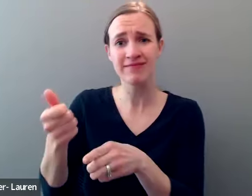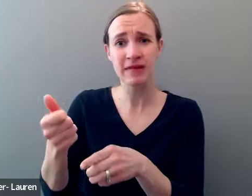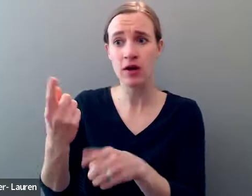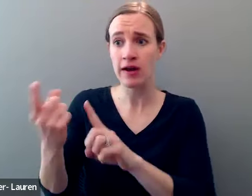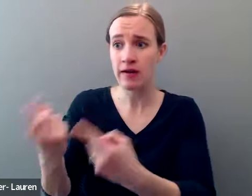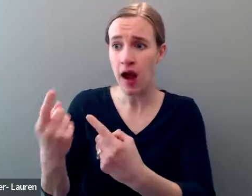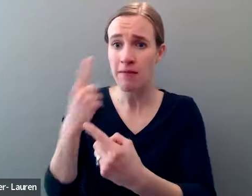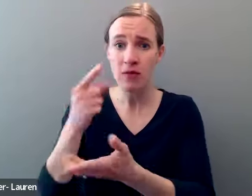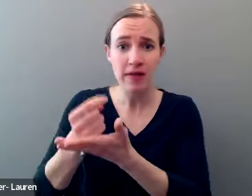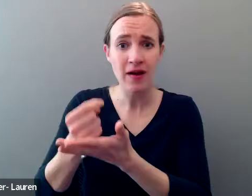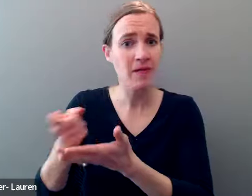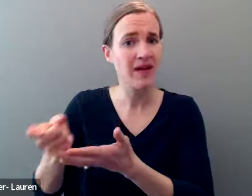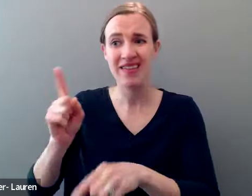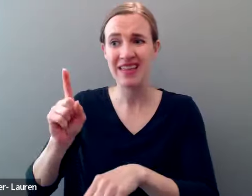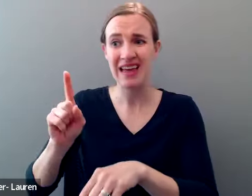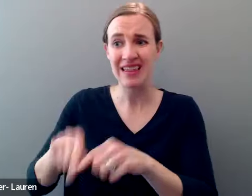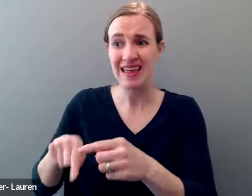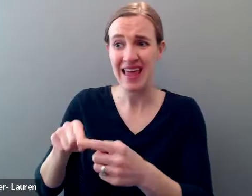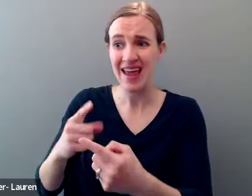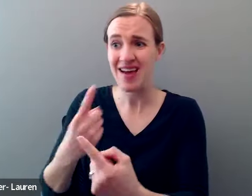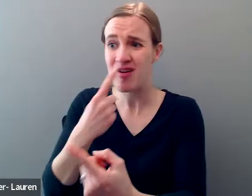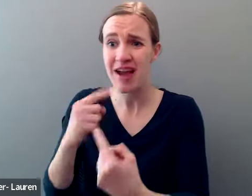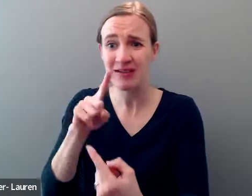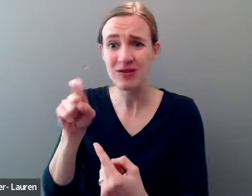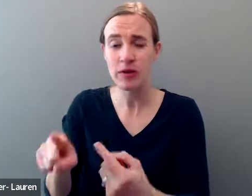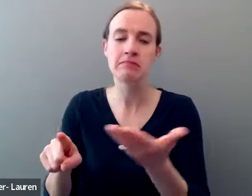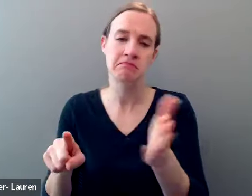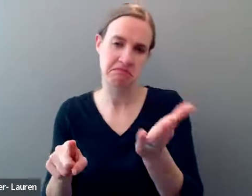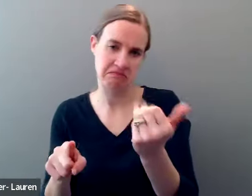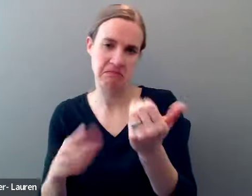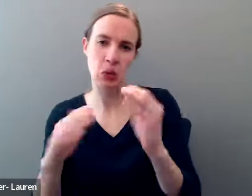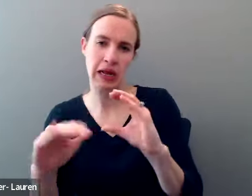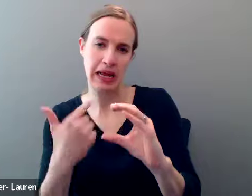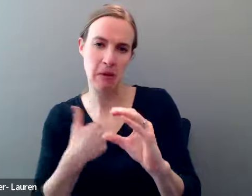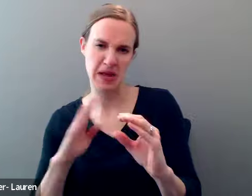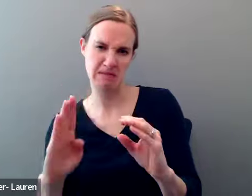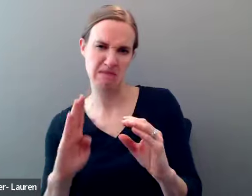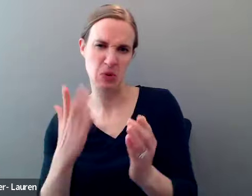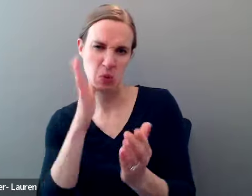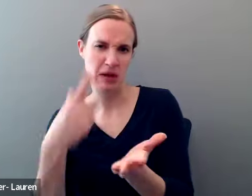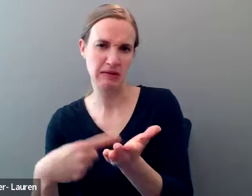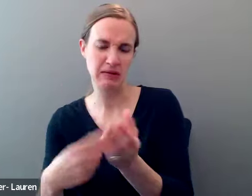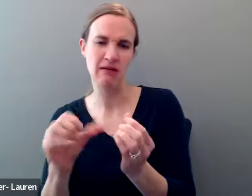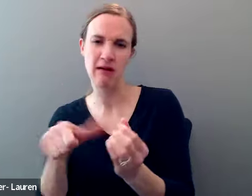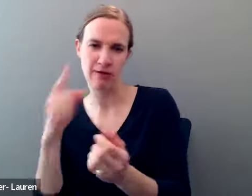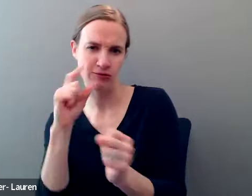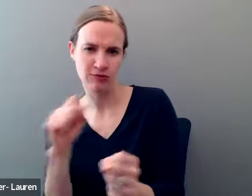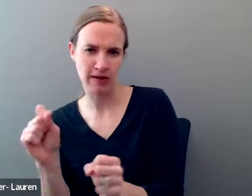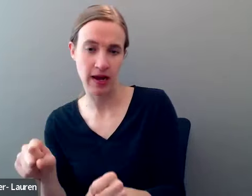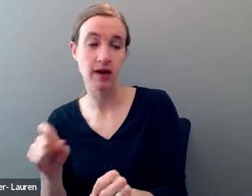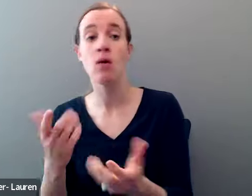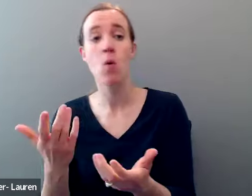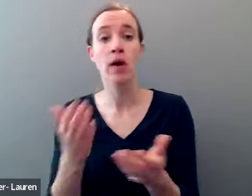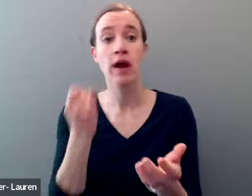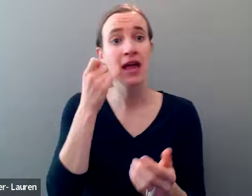email me and we can talk more about that. But, or if it's you, if you're struggling to answer